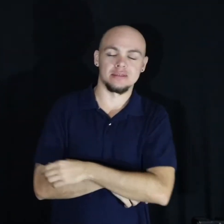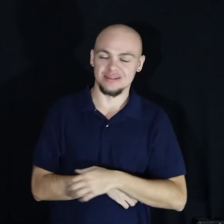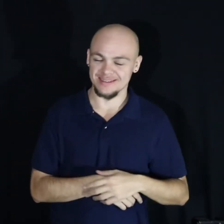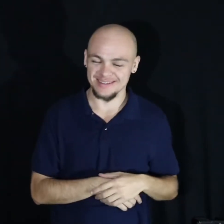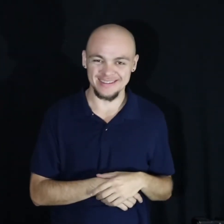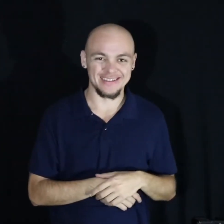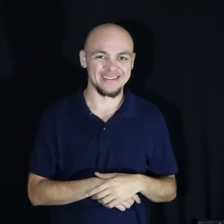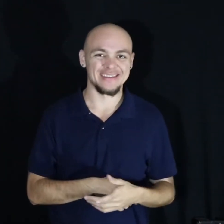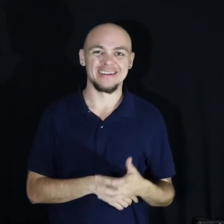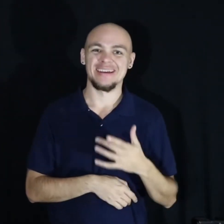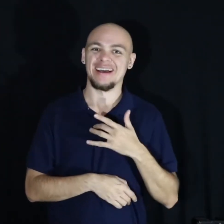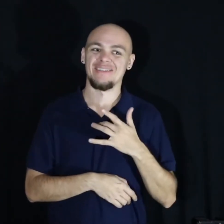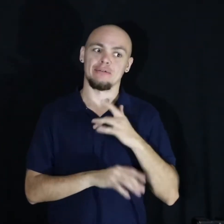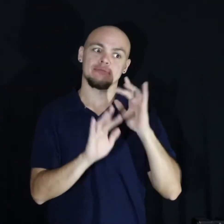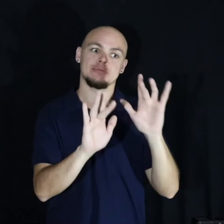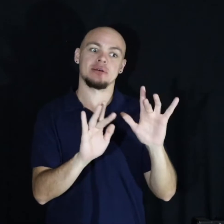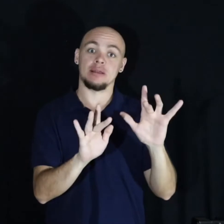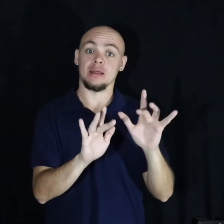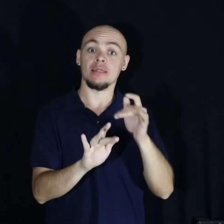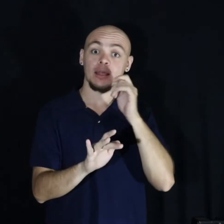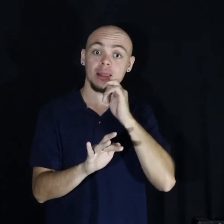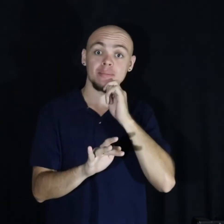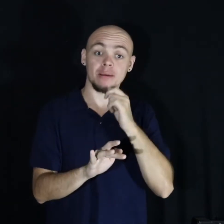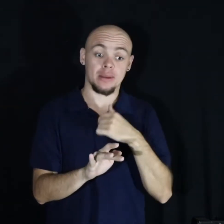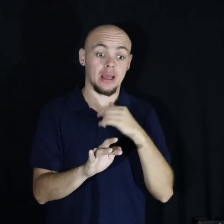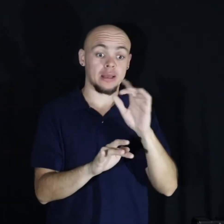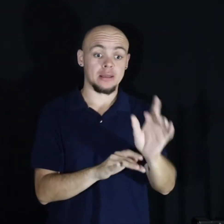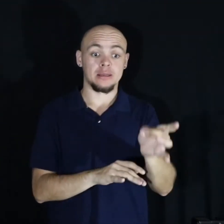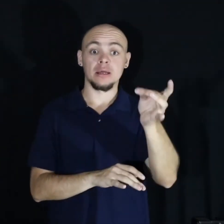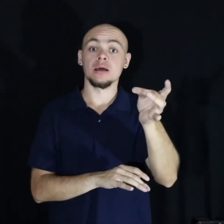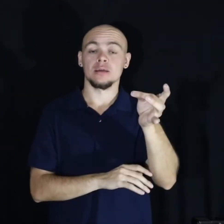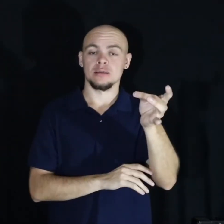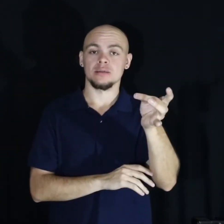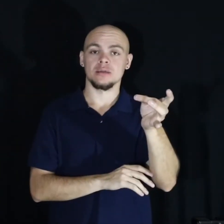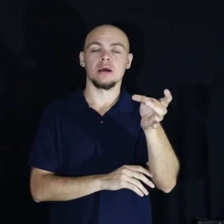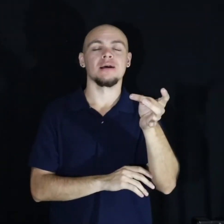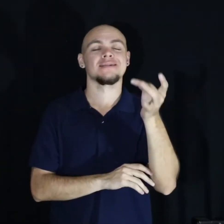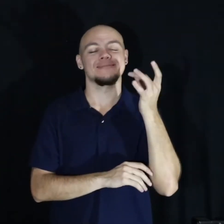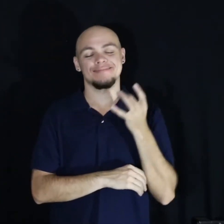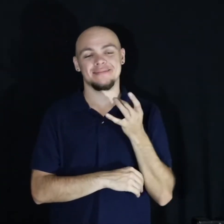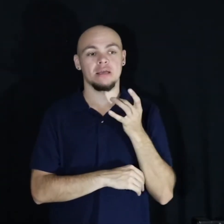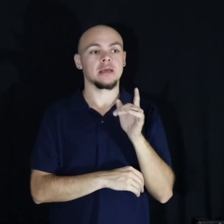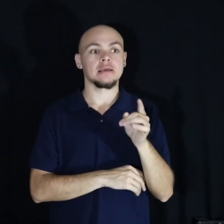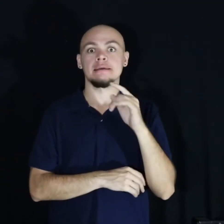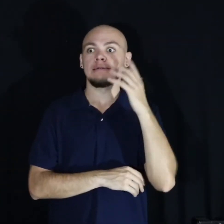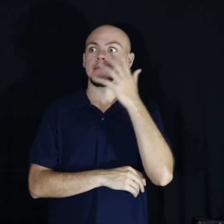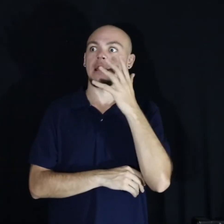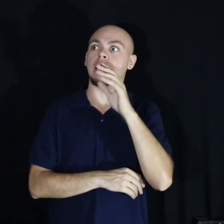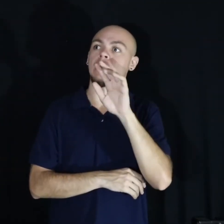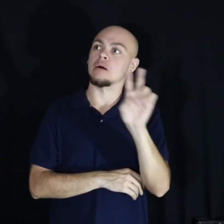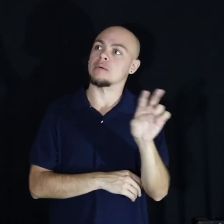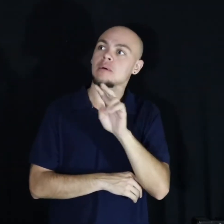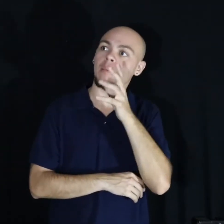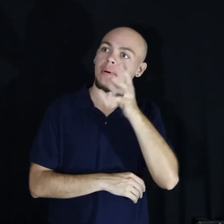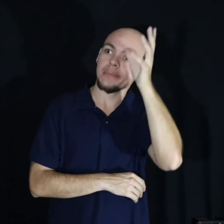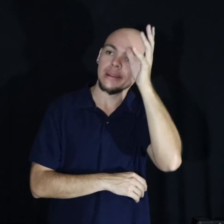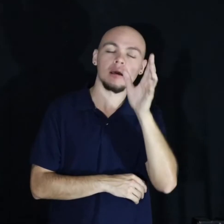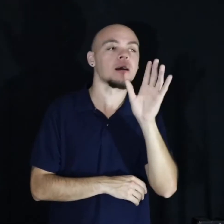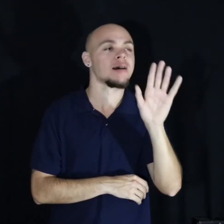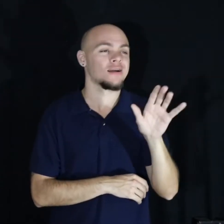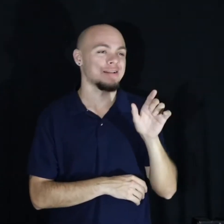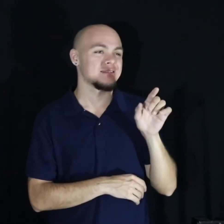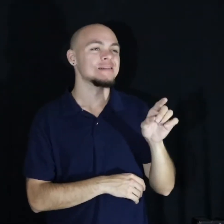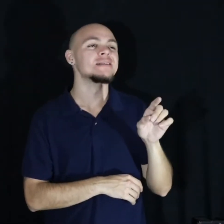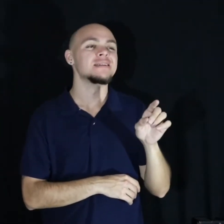And I felt so bad for this dude that I took the lollipop. And as soon as I did, you got this incredibly severe look on your face, and you looked at my mom and my dad, and you said, look at